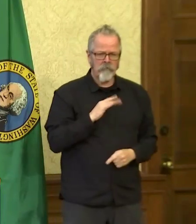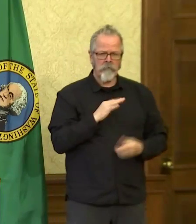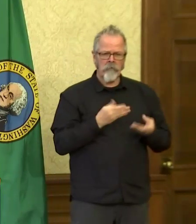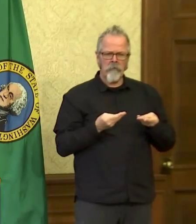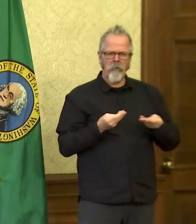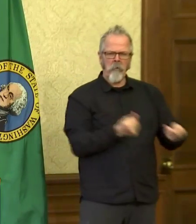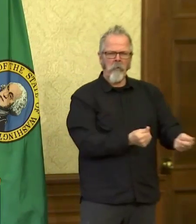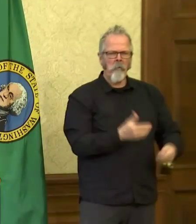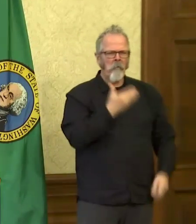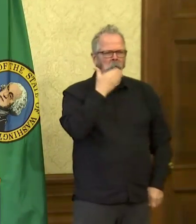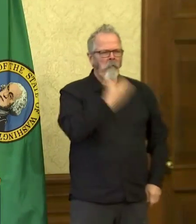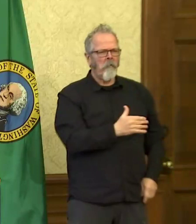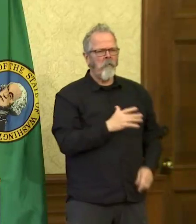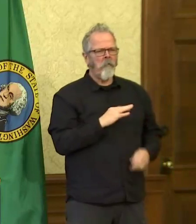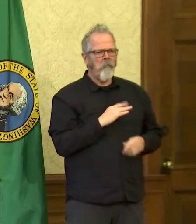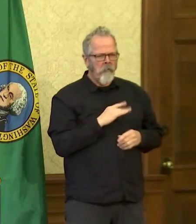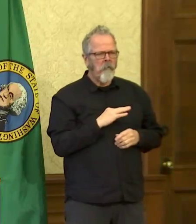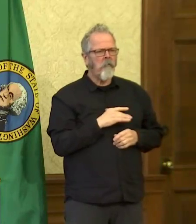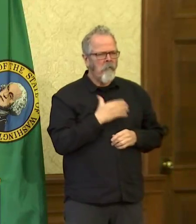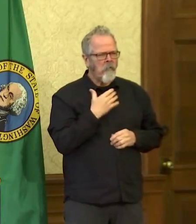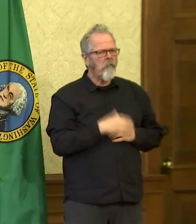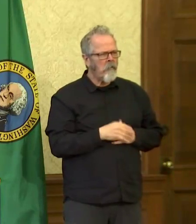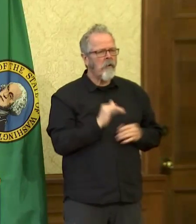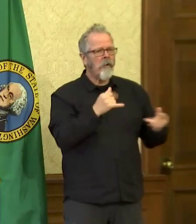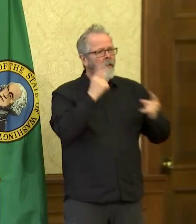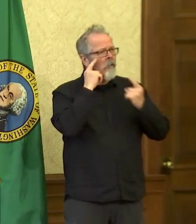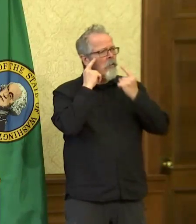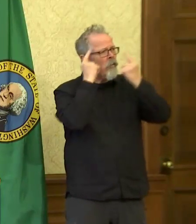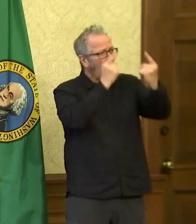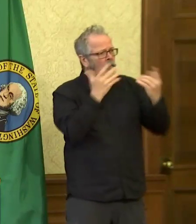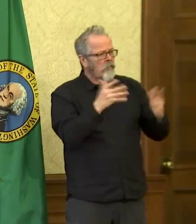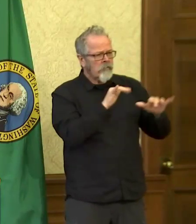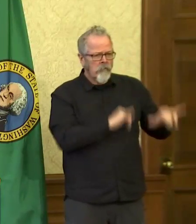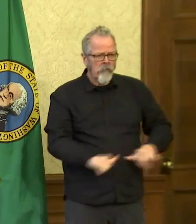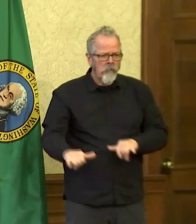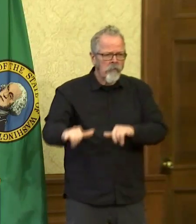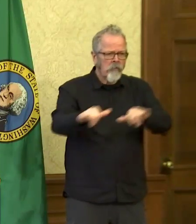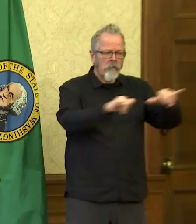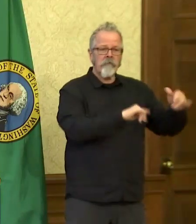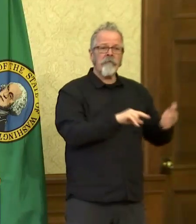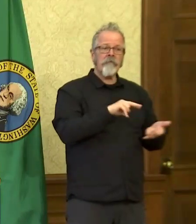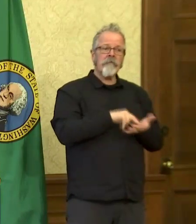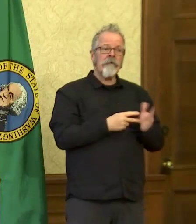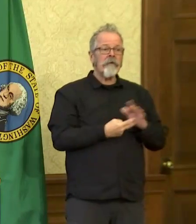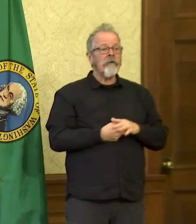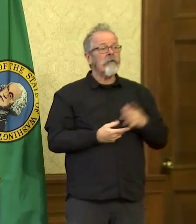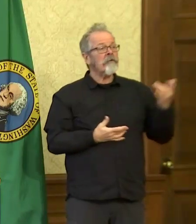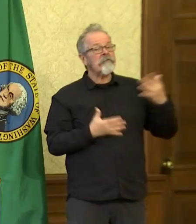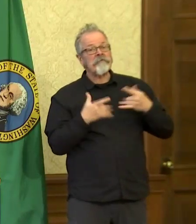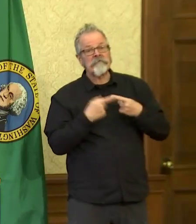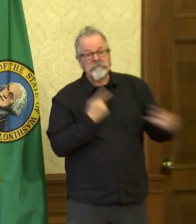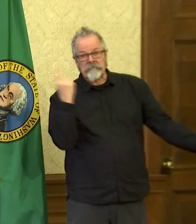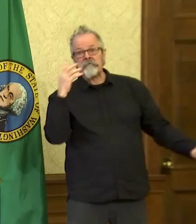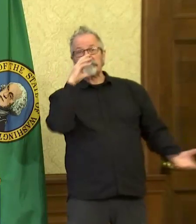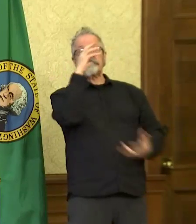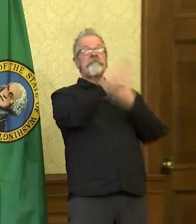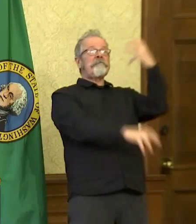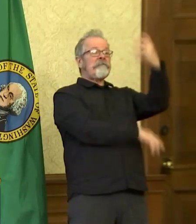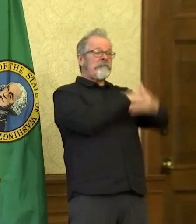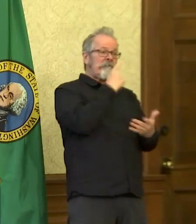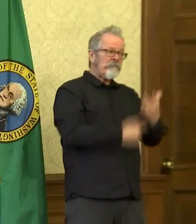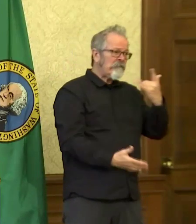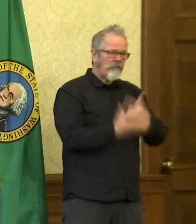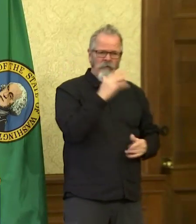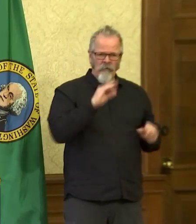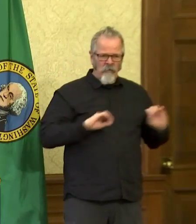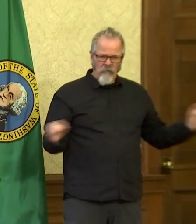goal of ensuring safety, it really didn't take us long to come up with what was necessary to protect our employees and the public. So,